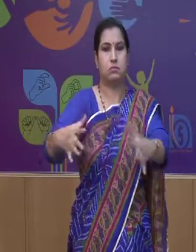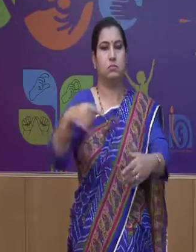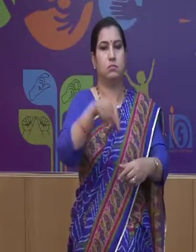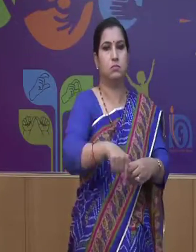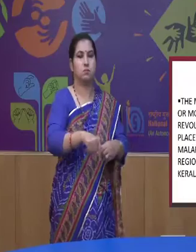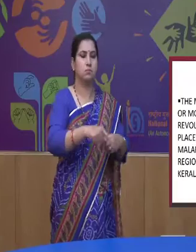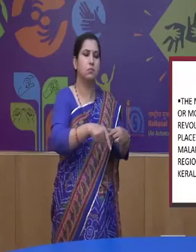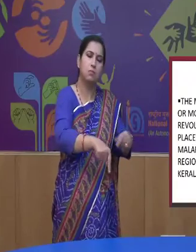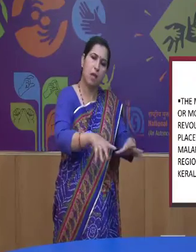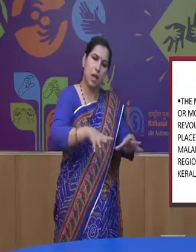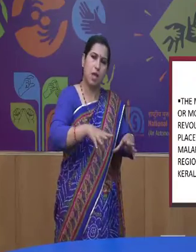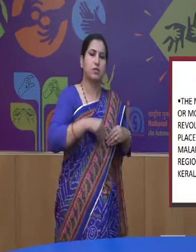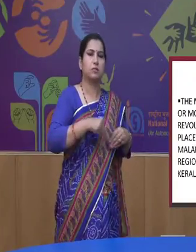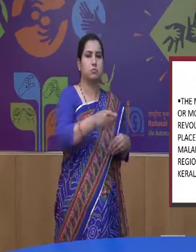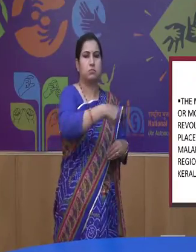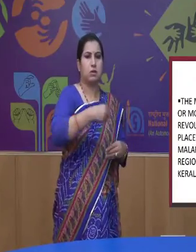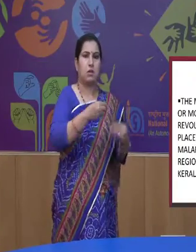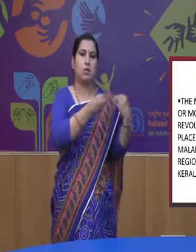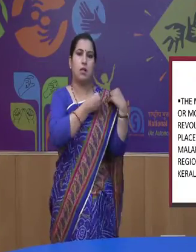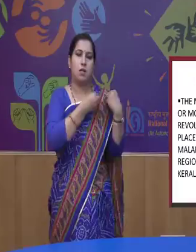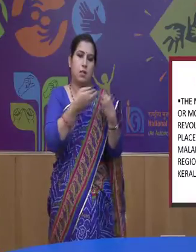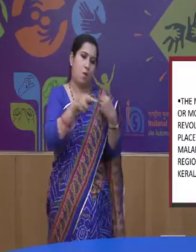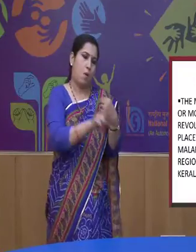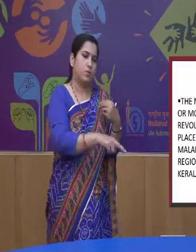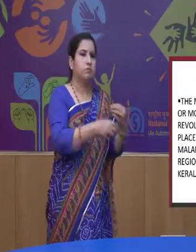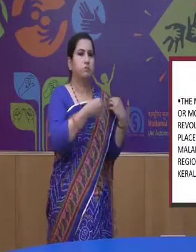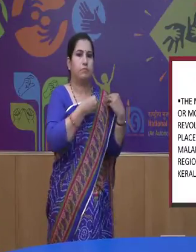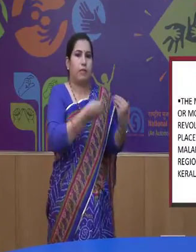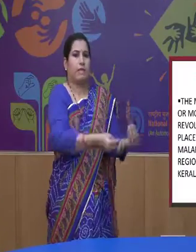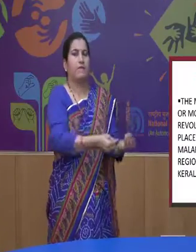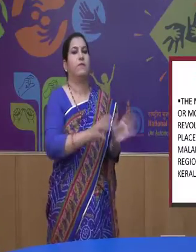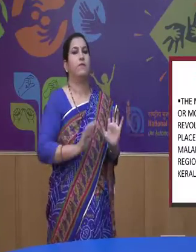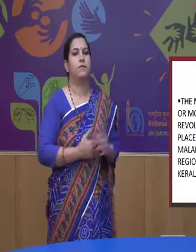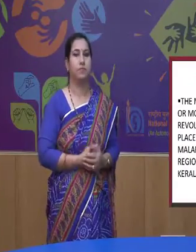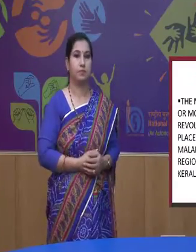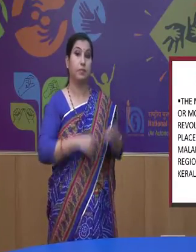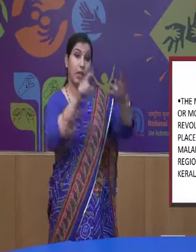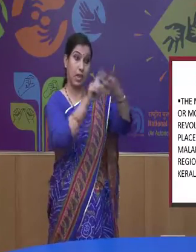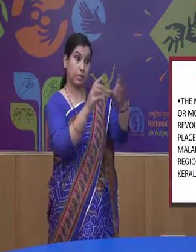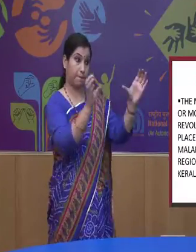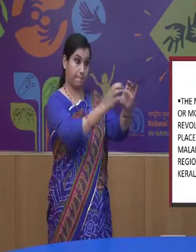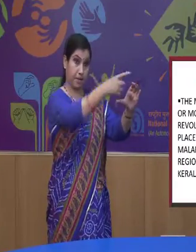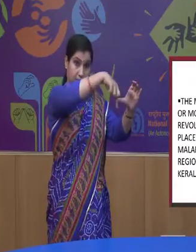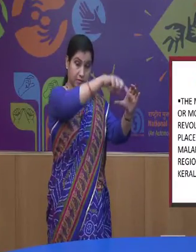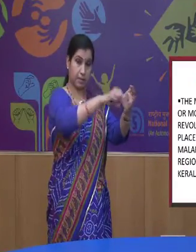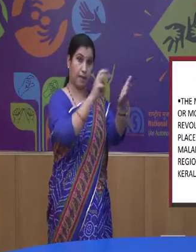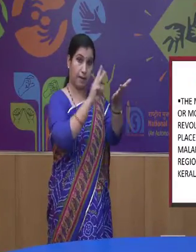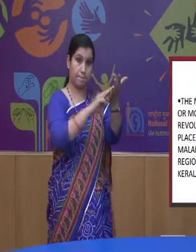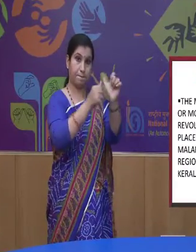The another group of people known as Mappila revolt from the place Malabar.